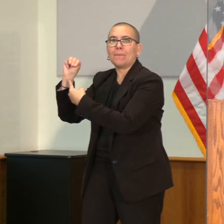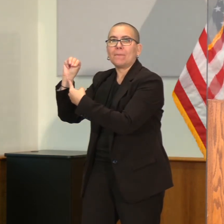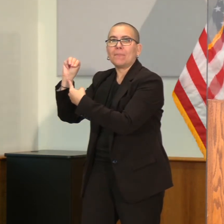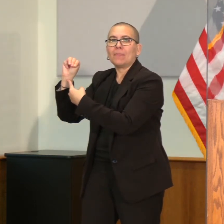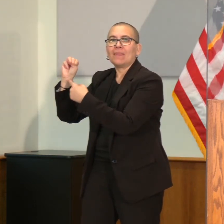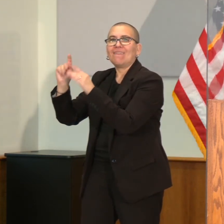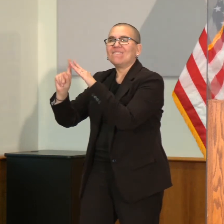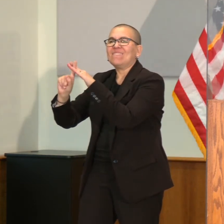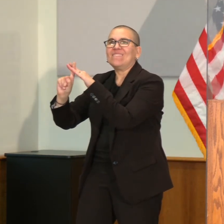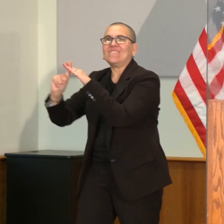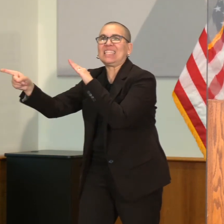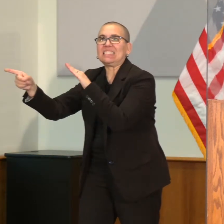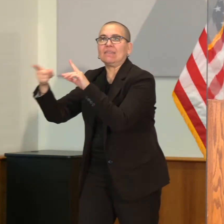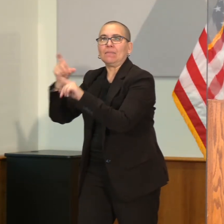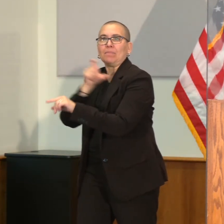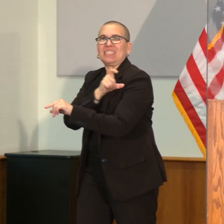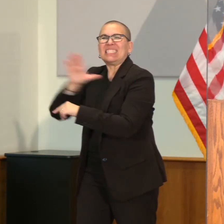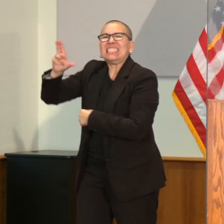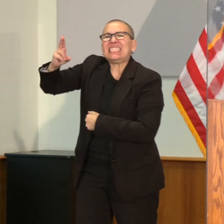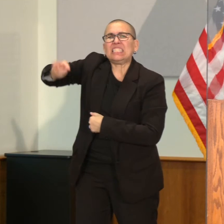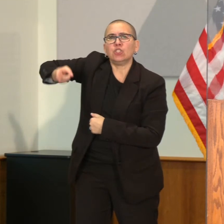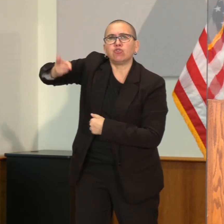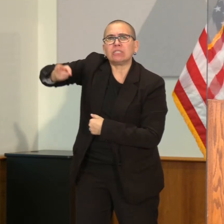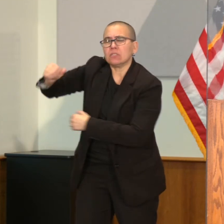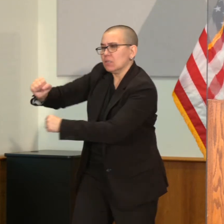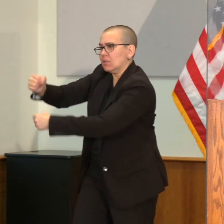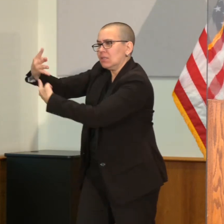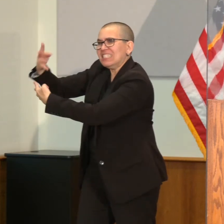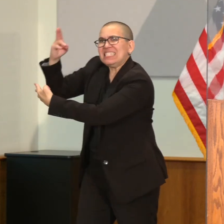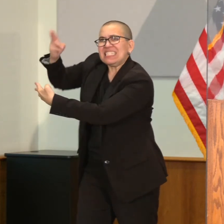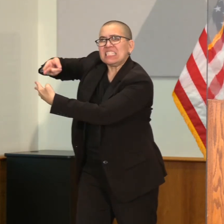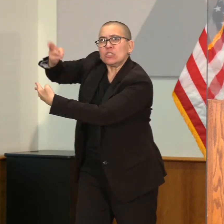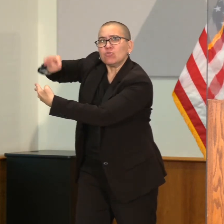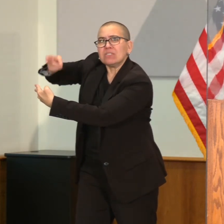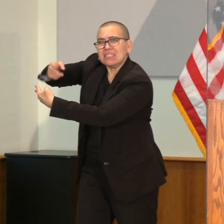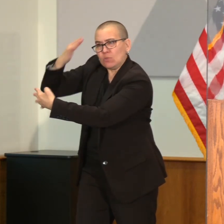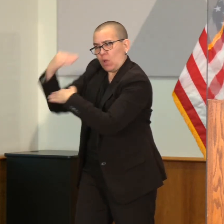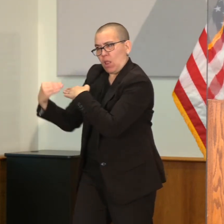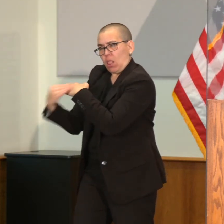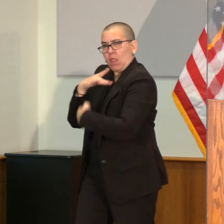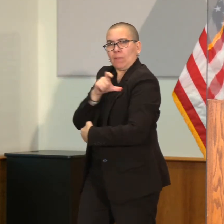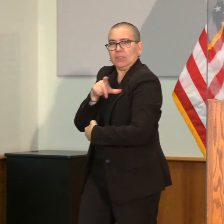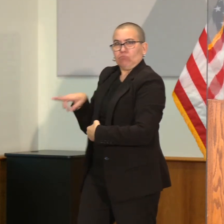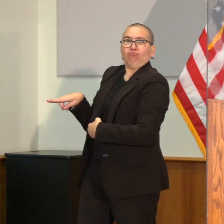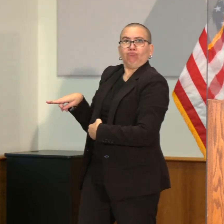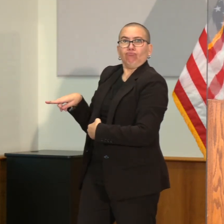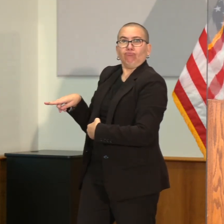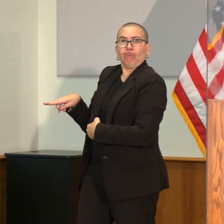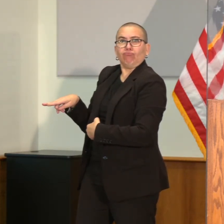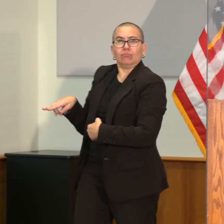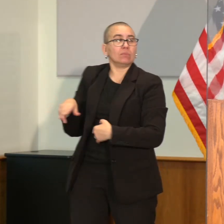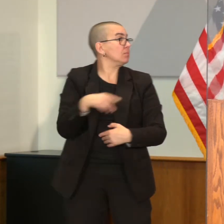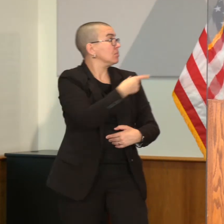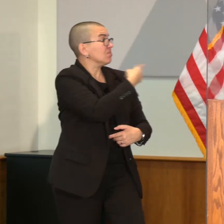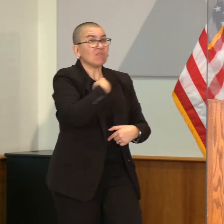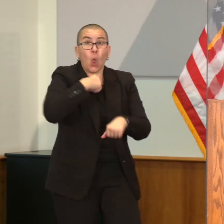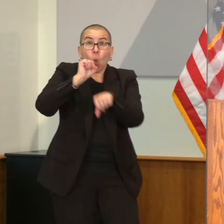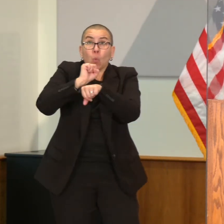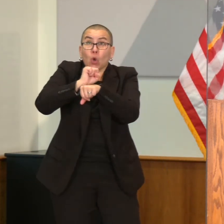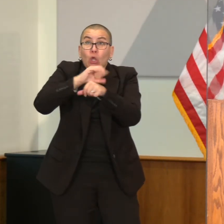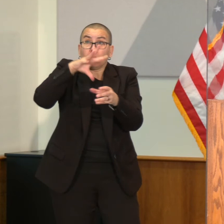just failing to appear. Right, and I'm also a prosecutor, have worked as a prosecutor in Hennepin County, so that was the